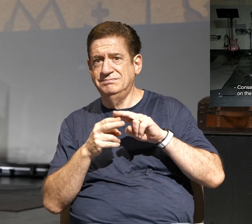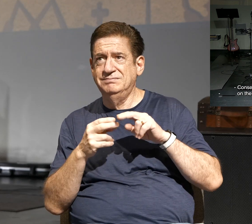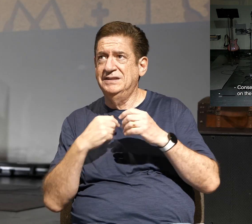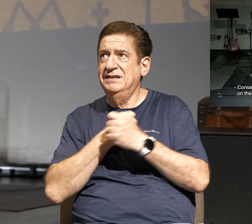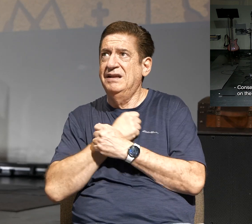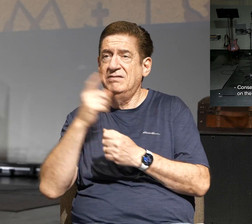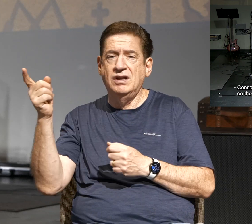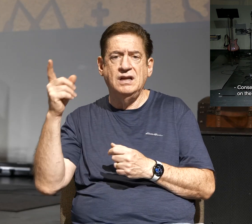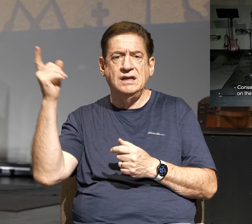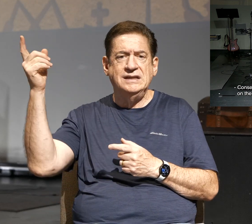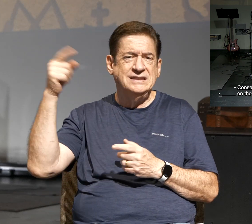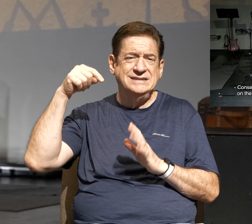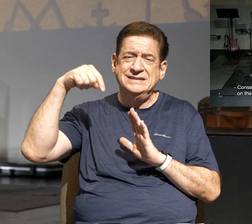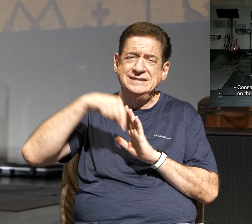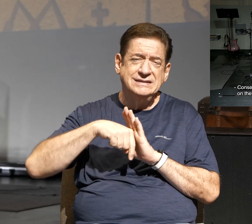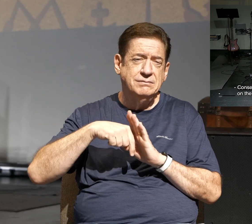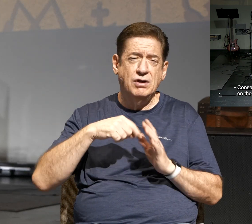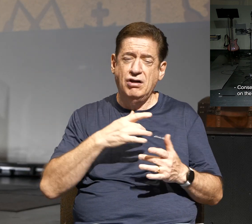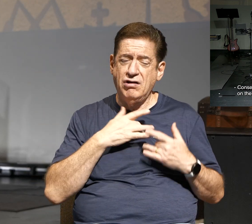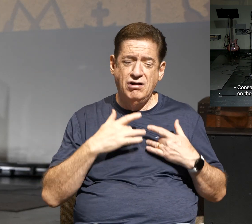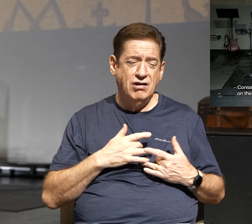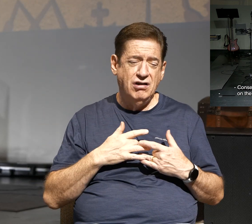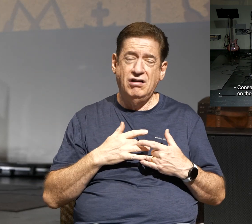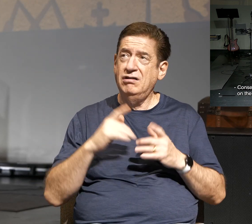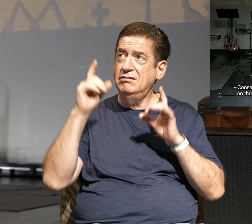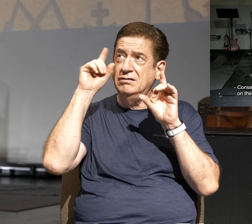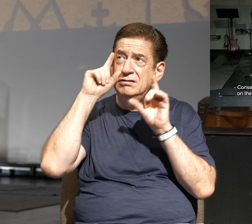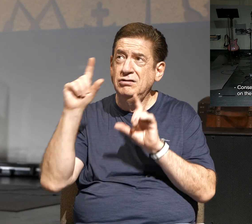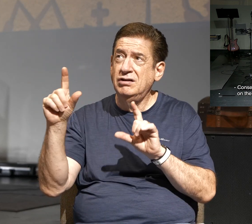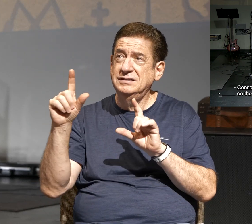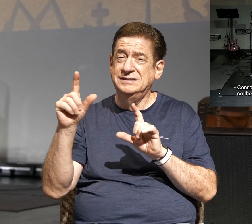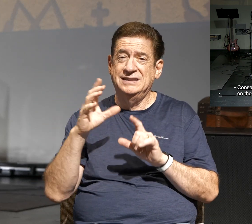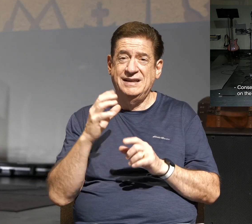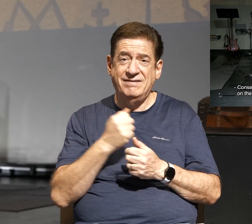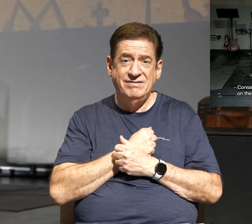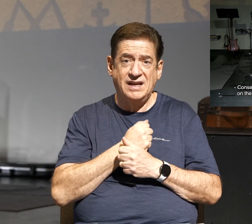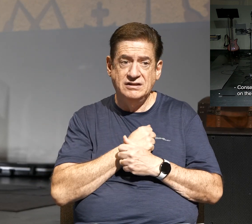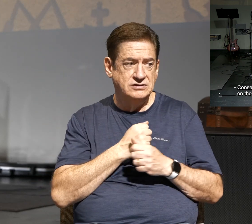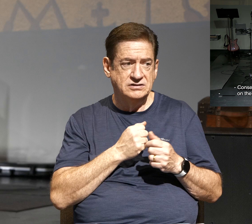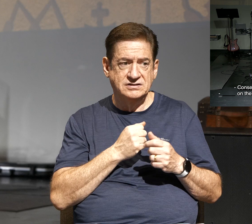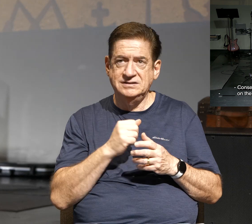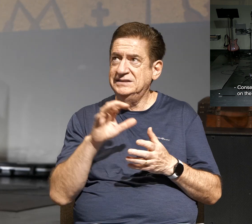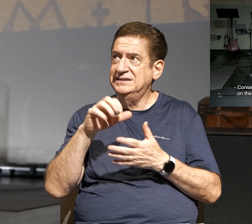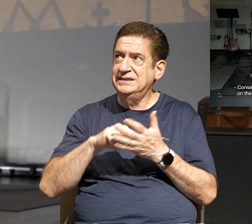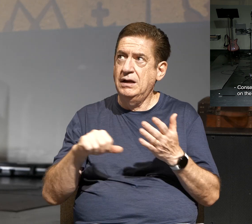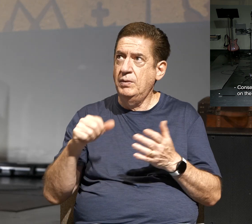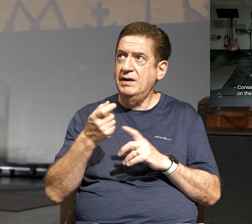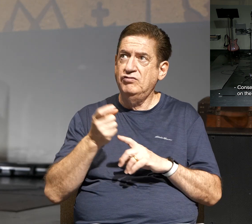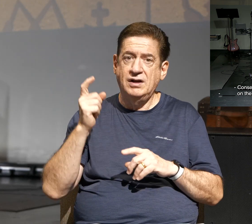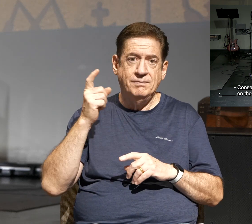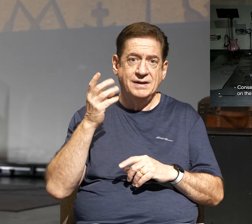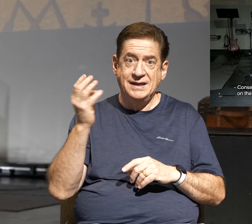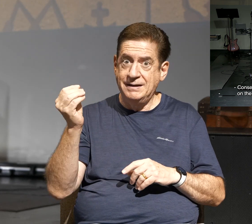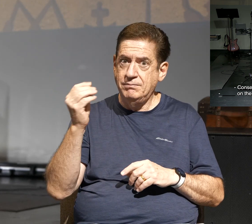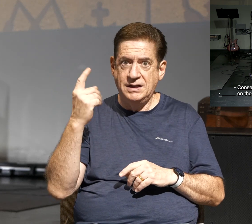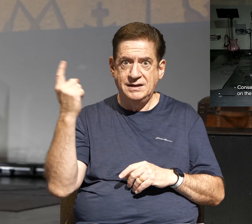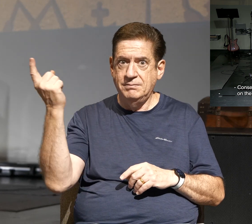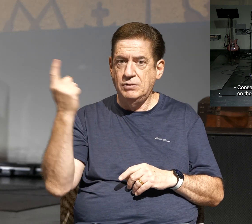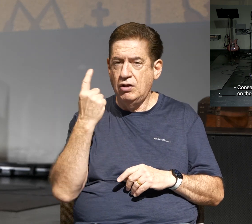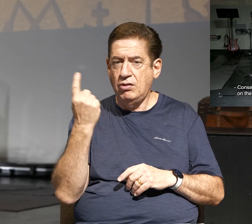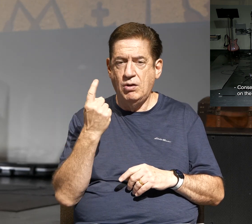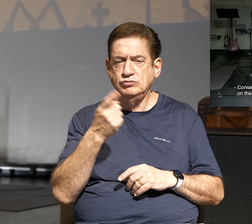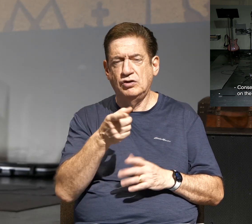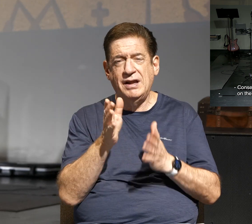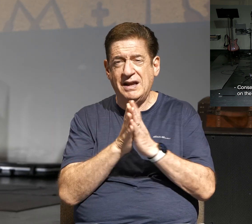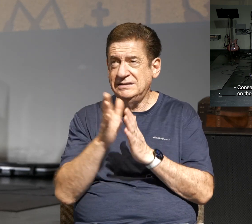his love for you. Your heart's deepest loyalties and affections are being taken away from him and him alone. So you're